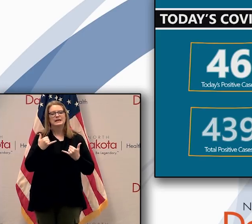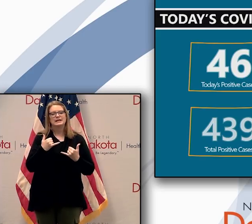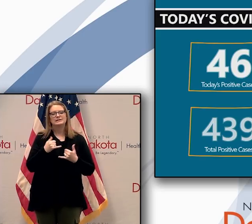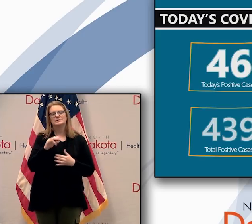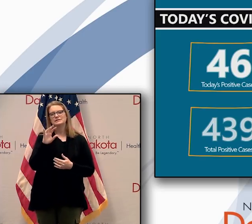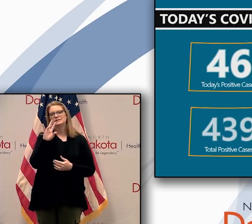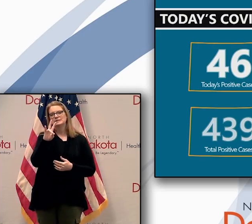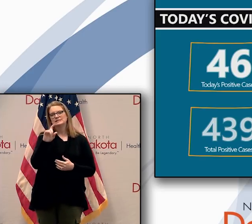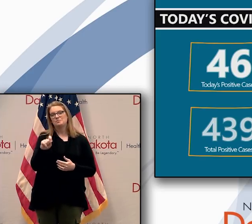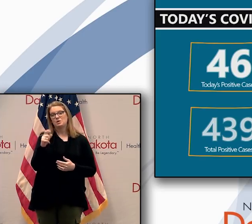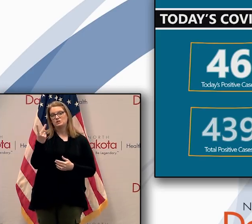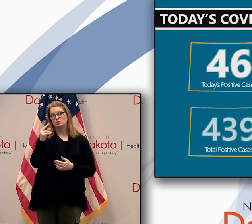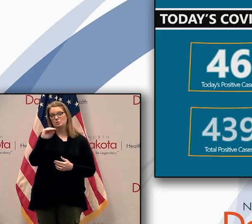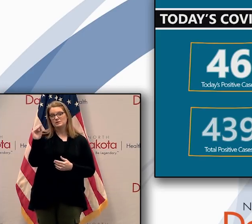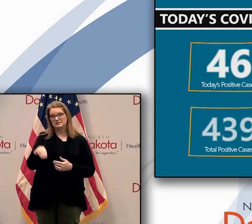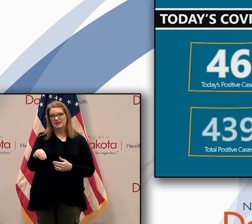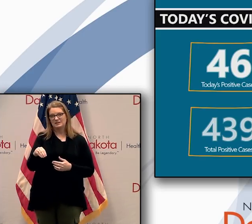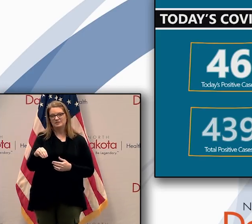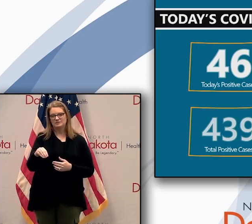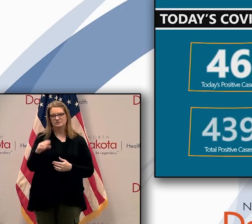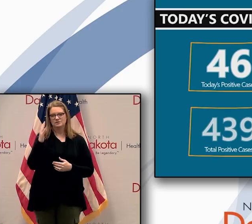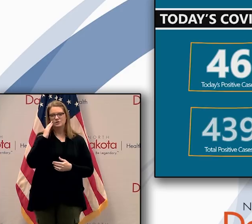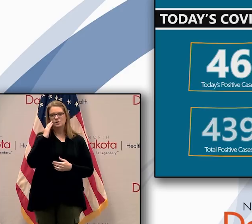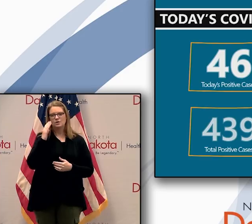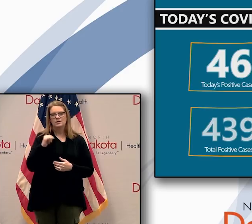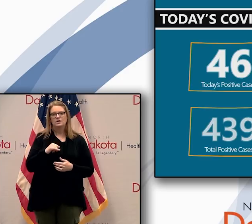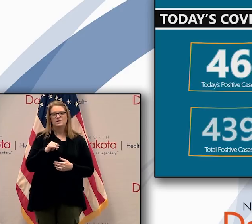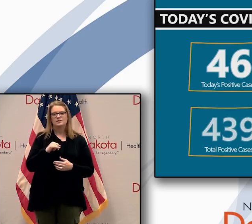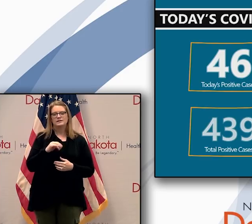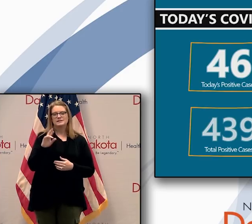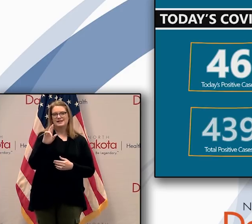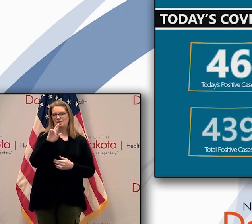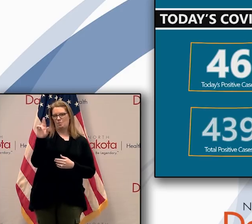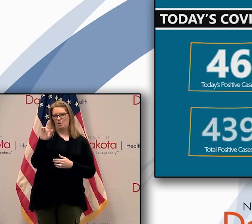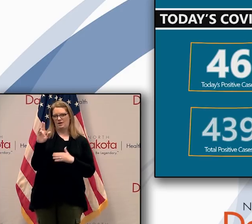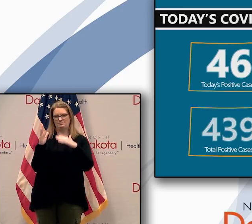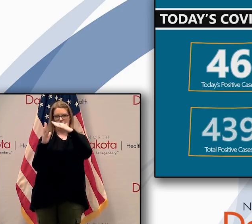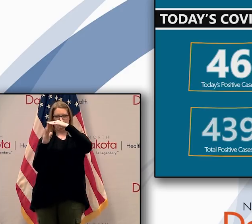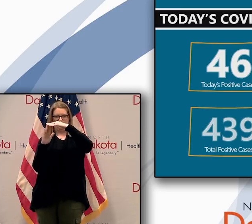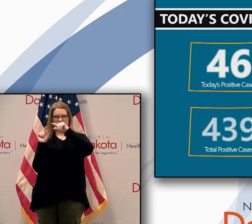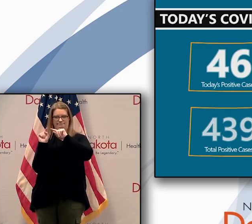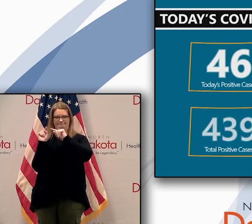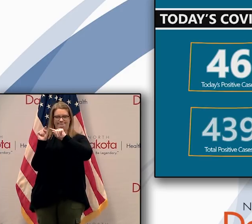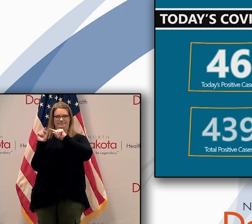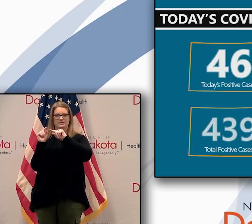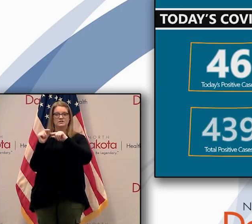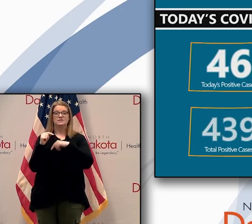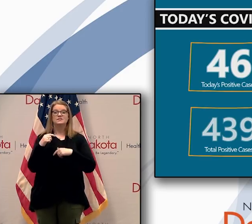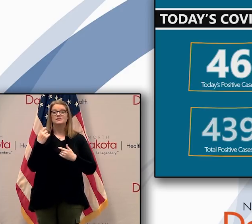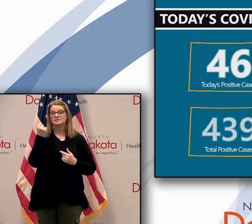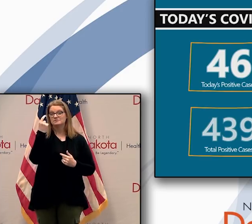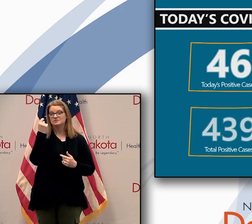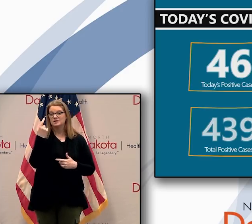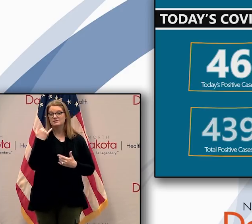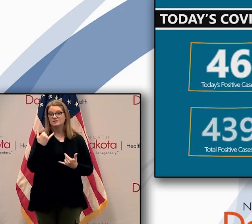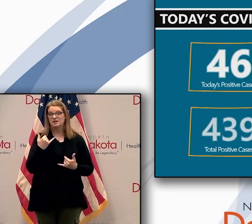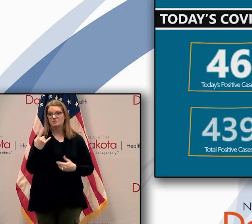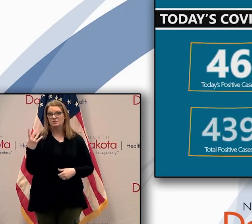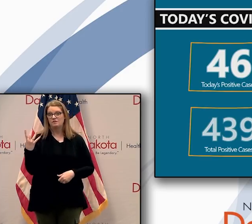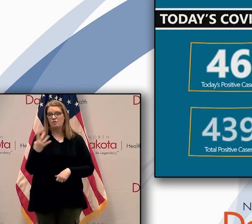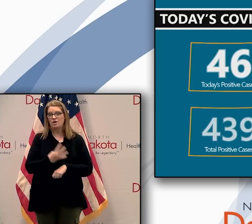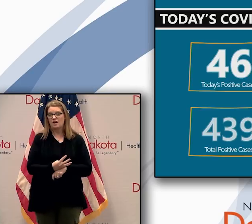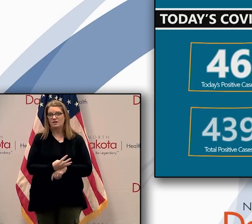to 7.2%. That's in the upper right-hand corner of the slide. That's the fourth day in a row that we've had